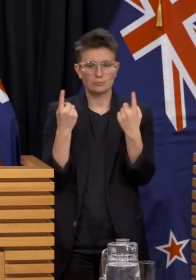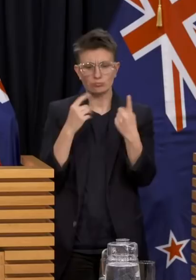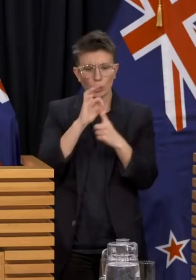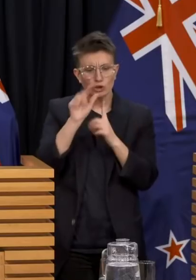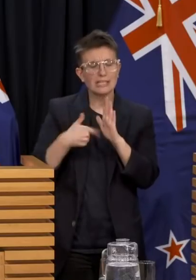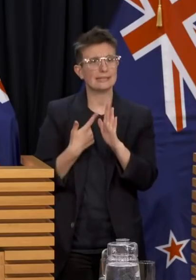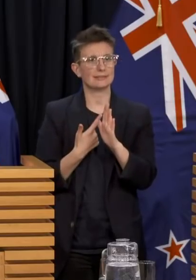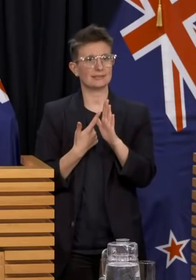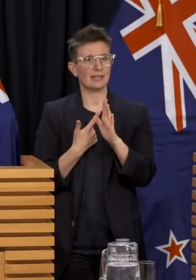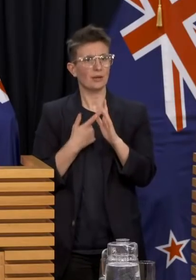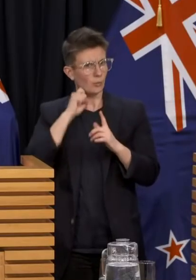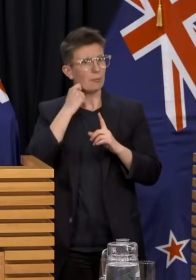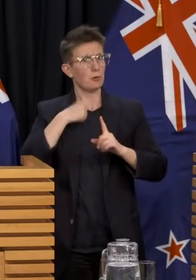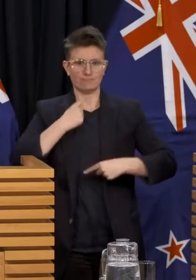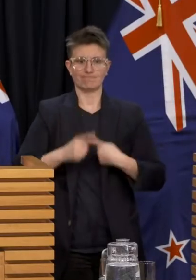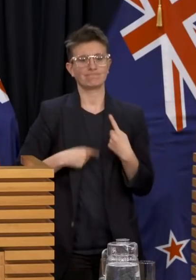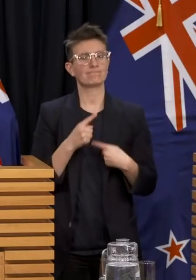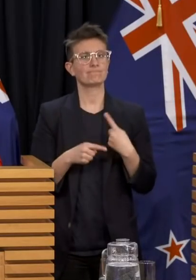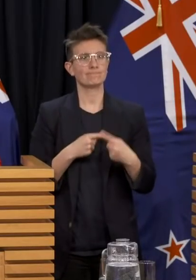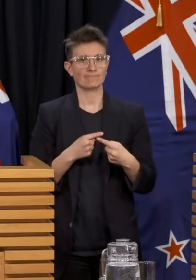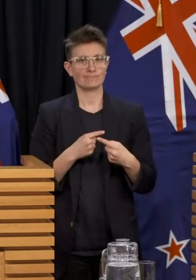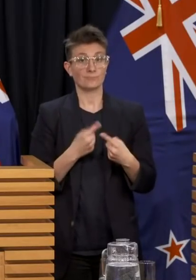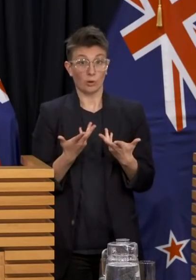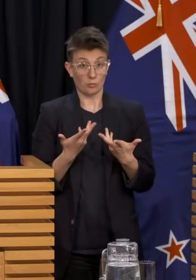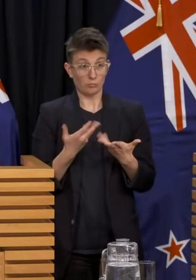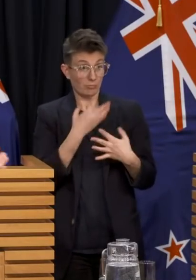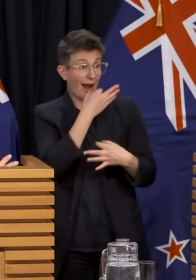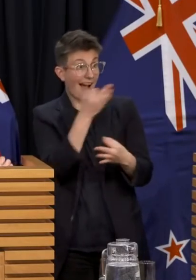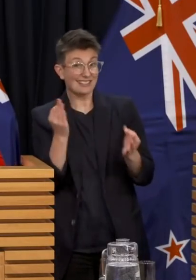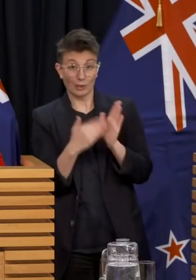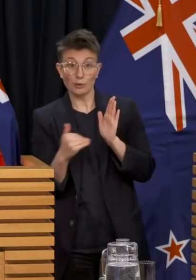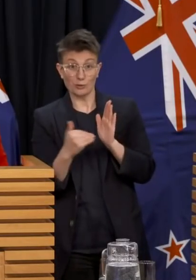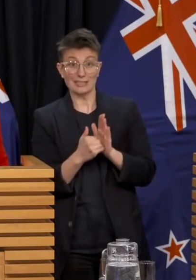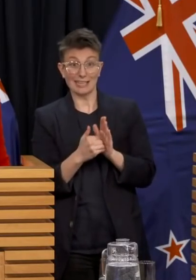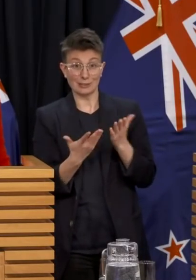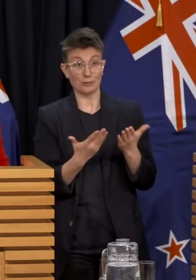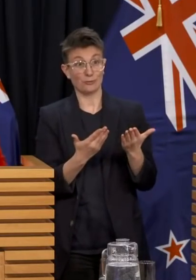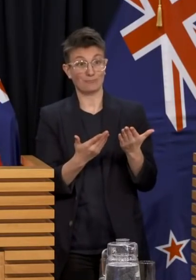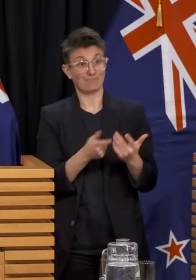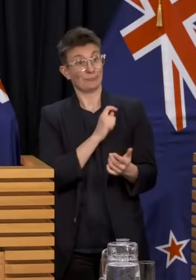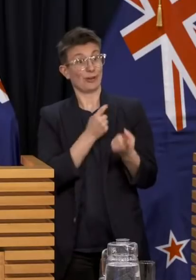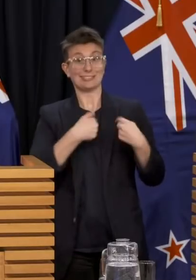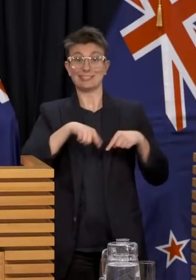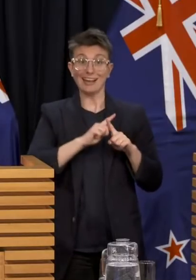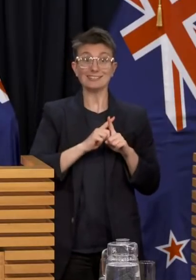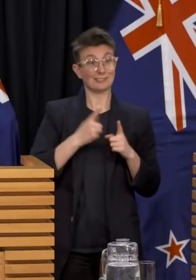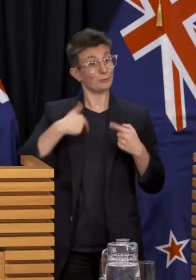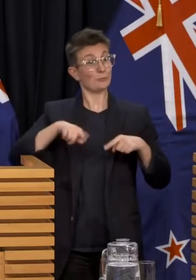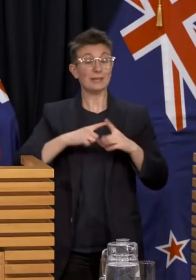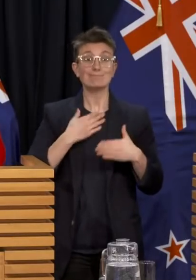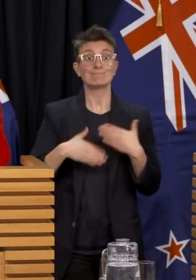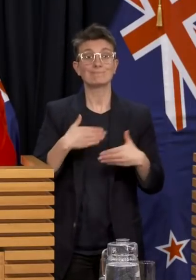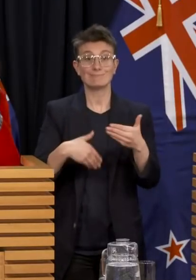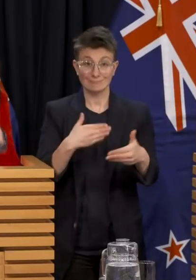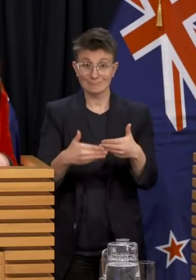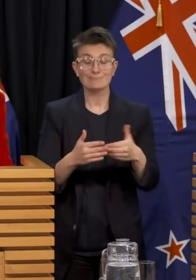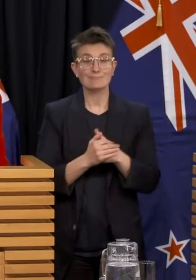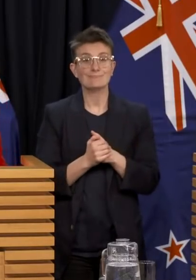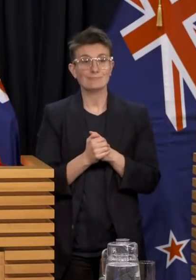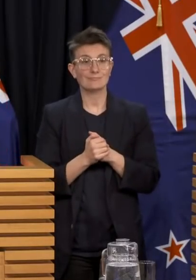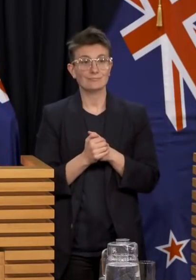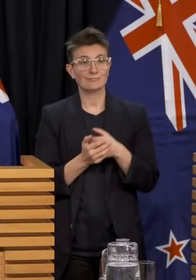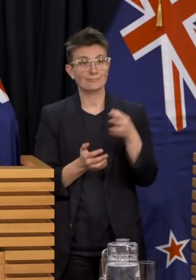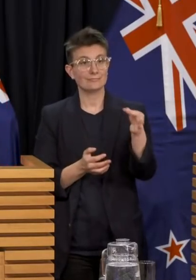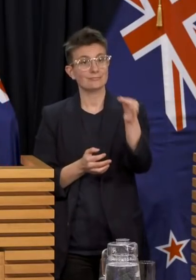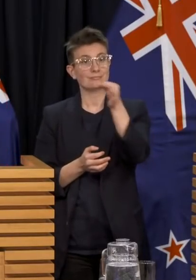will keep taking to New Zealanders. We're asking to keep going rather than to put the brakes on our recovery. And in your opening statements, do we need a new